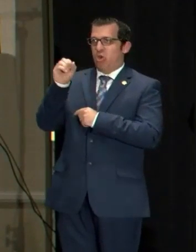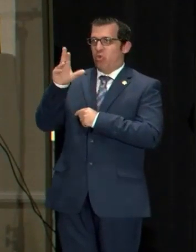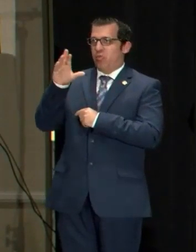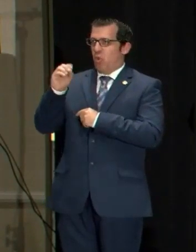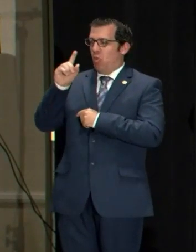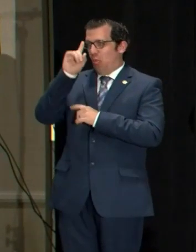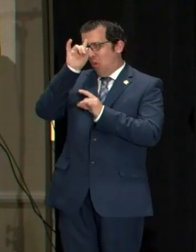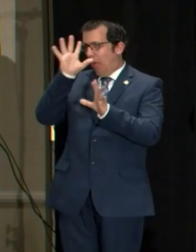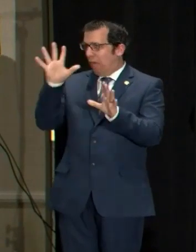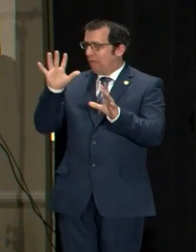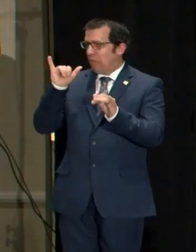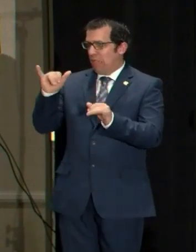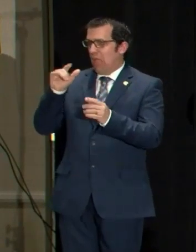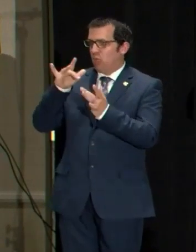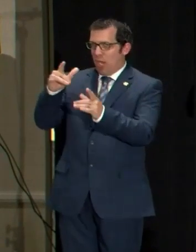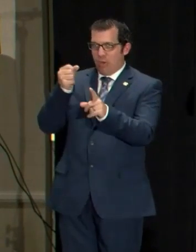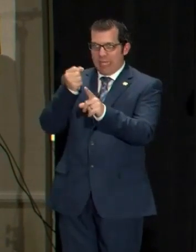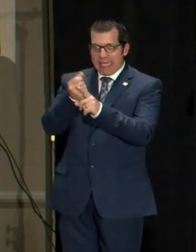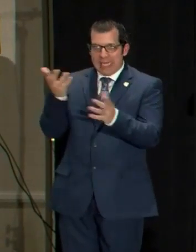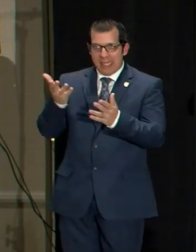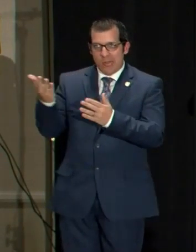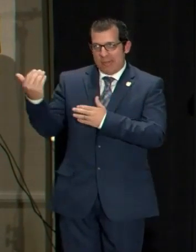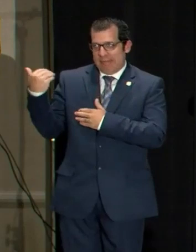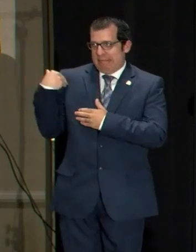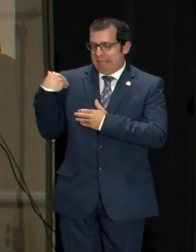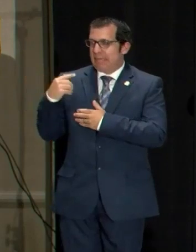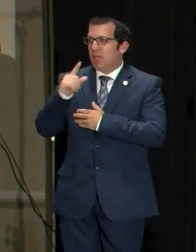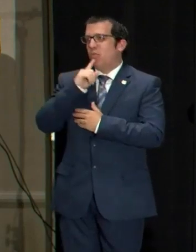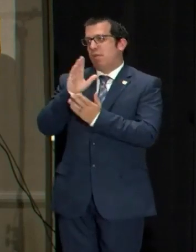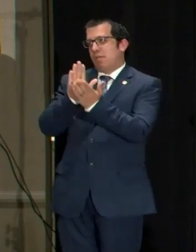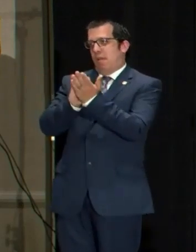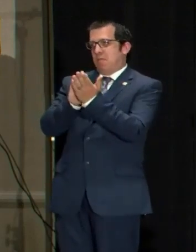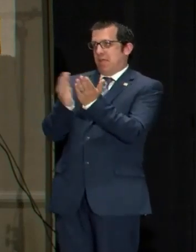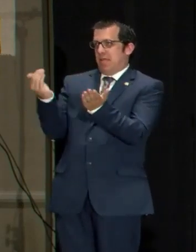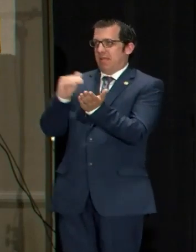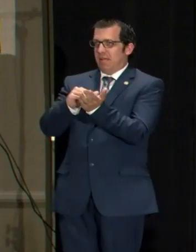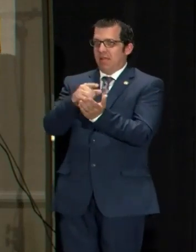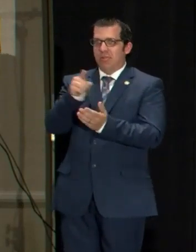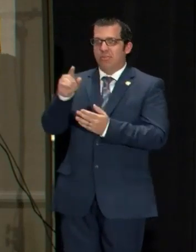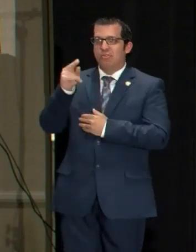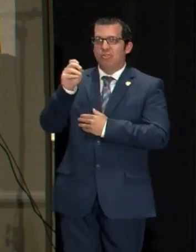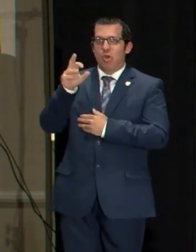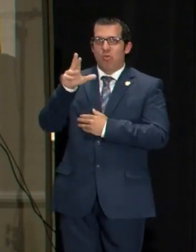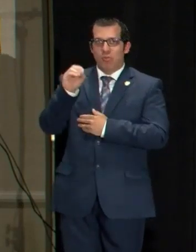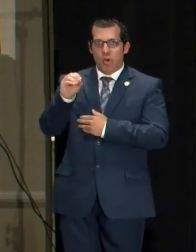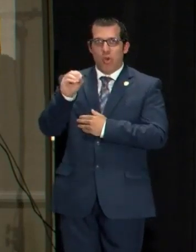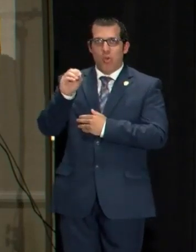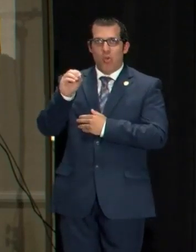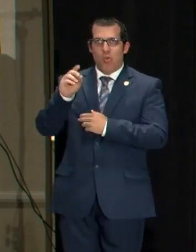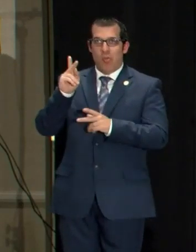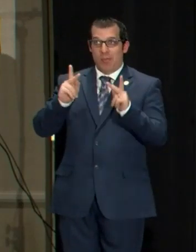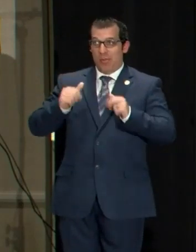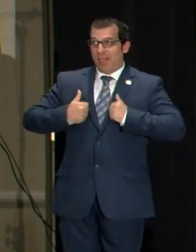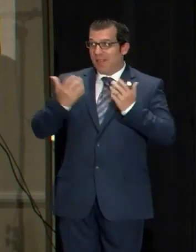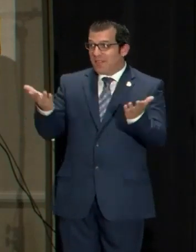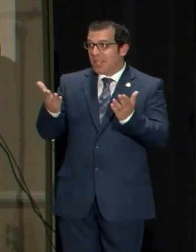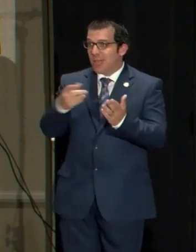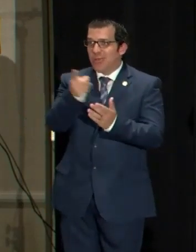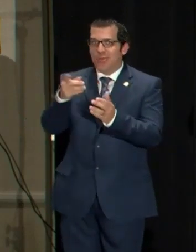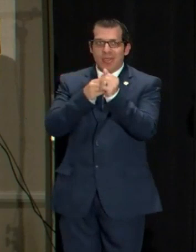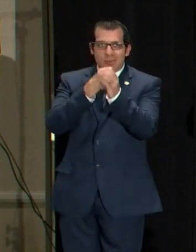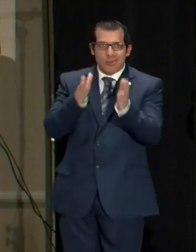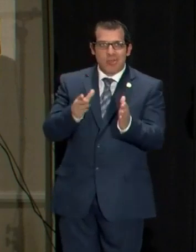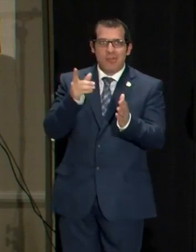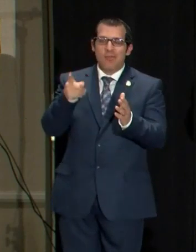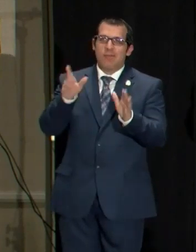severely, and I just want to compliment again the Jonesboro citizens and leadership for the